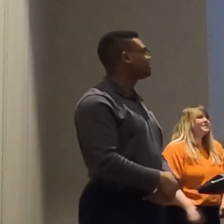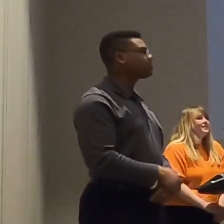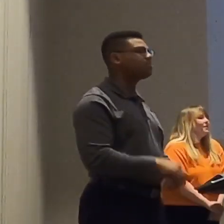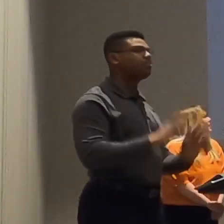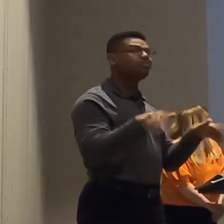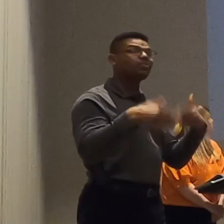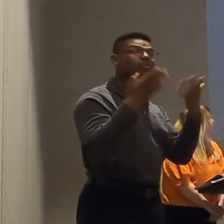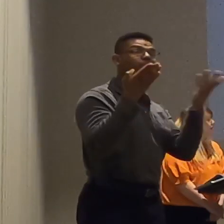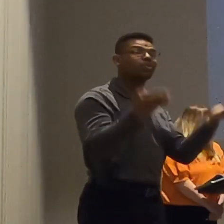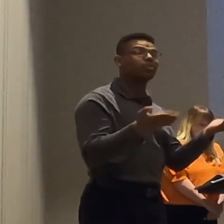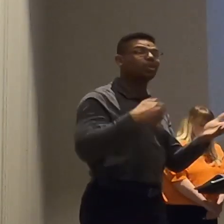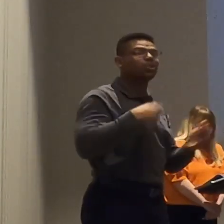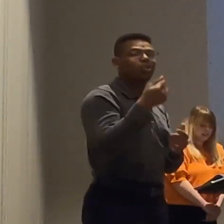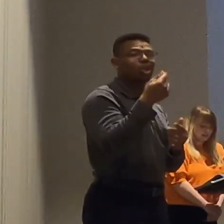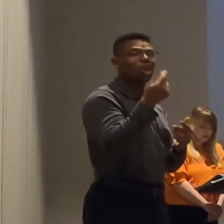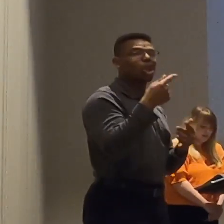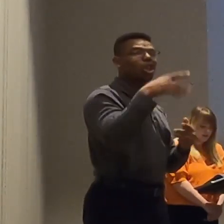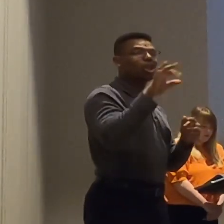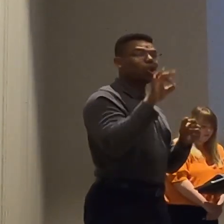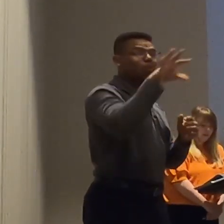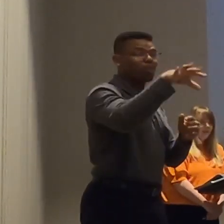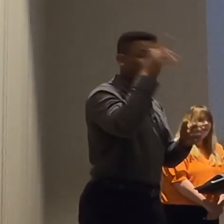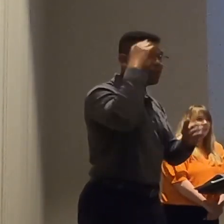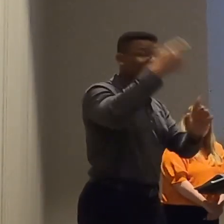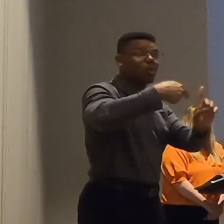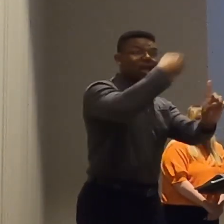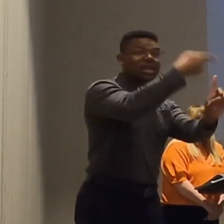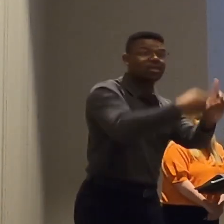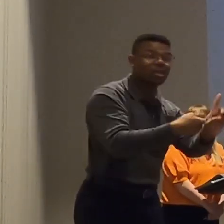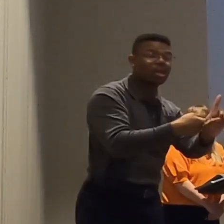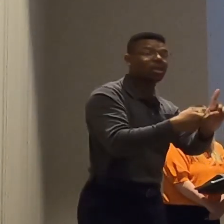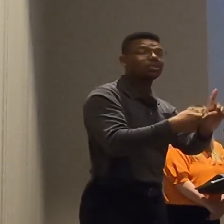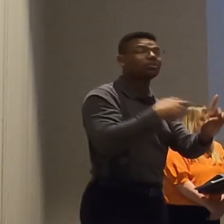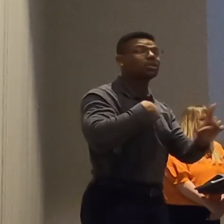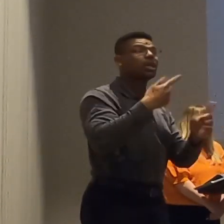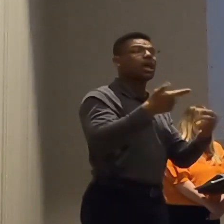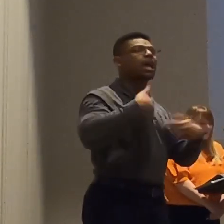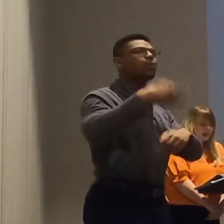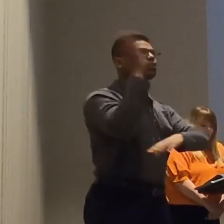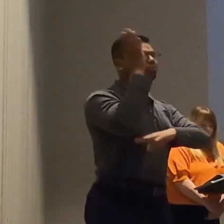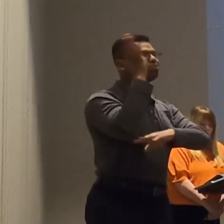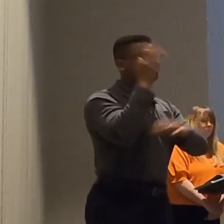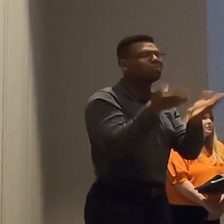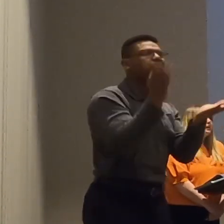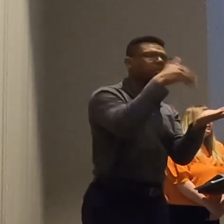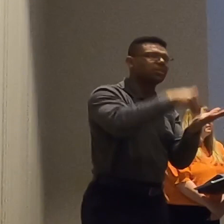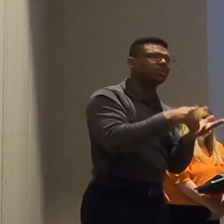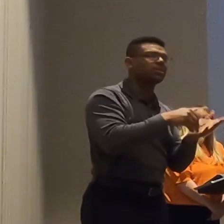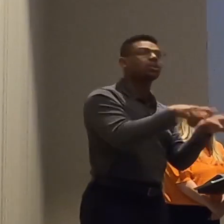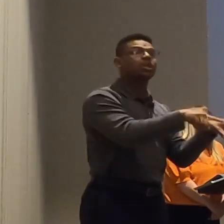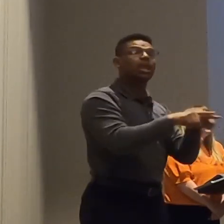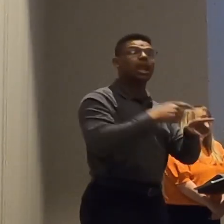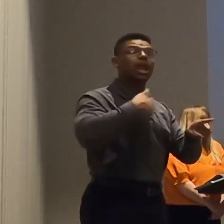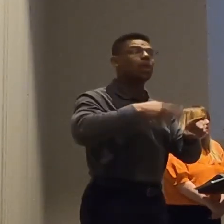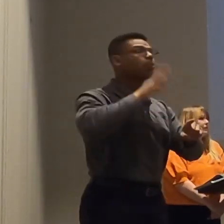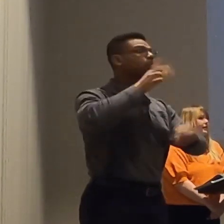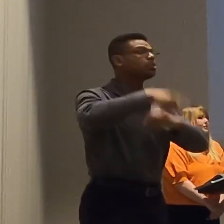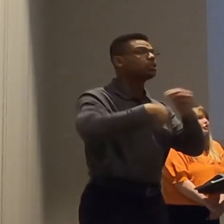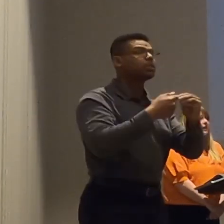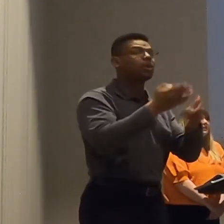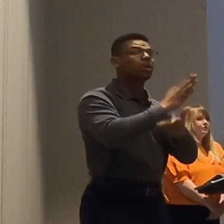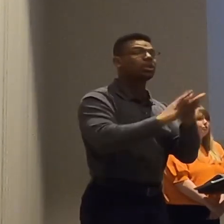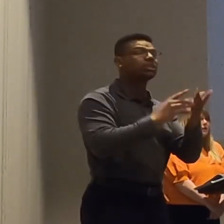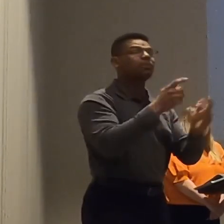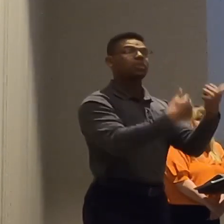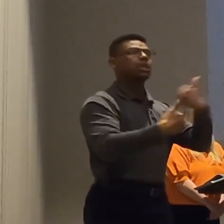All right, so a little preview at next month's Coffee with the Curator. I will be speaking again, and I'm going to be talking about some of the